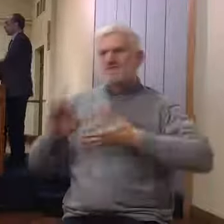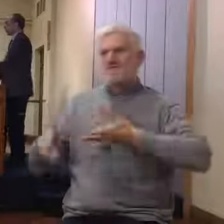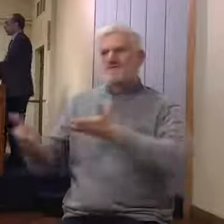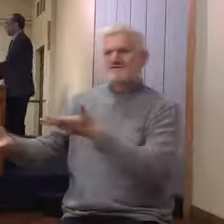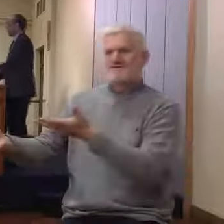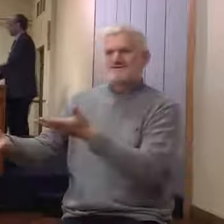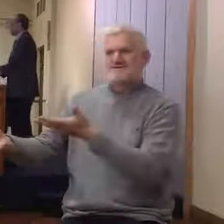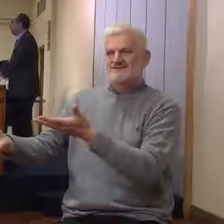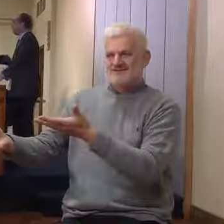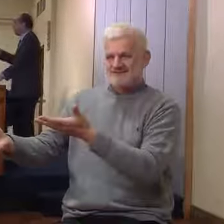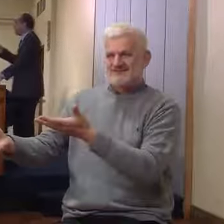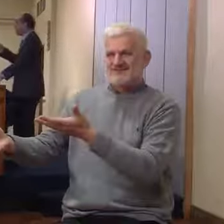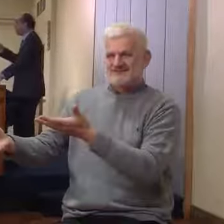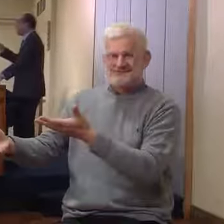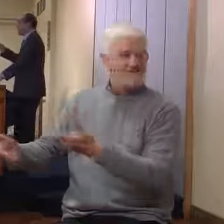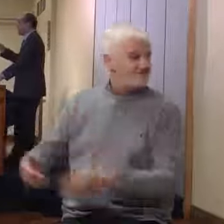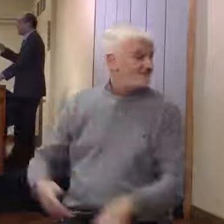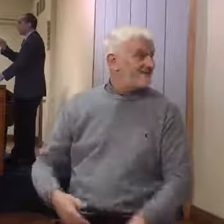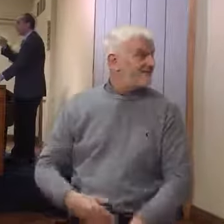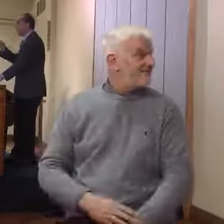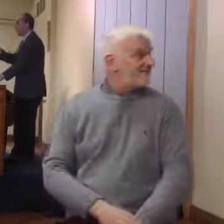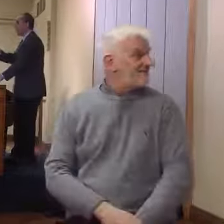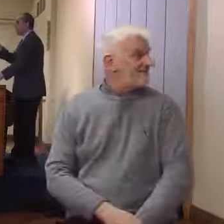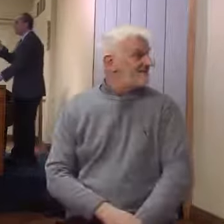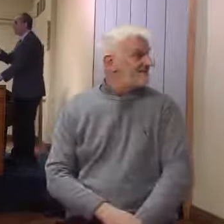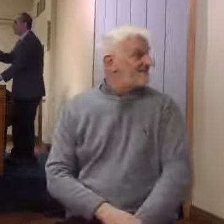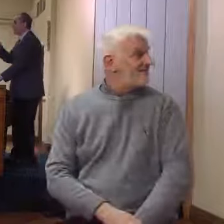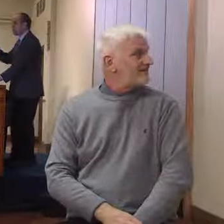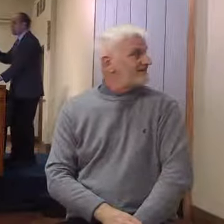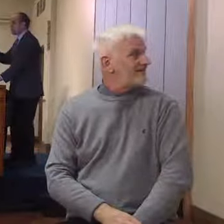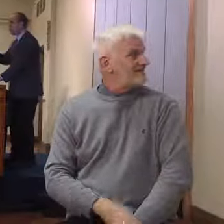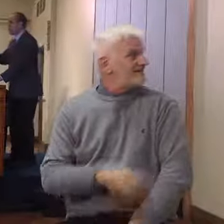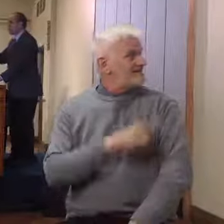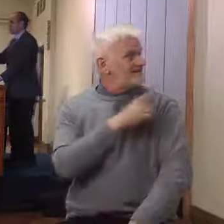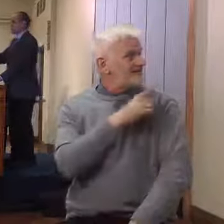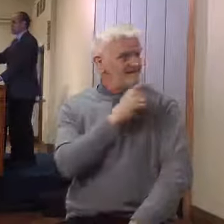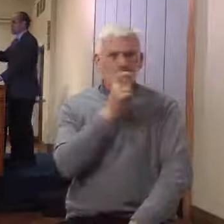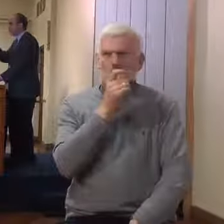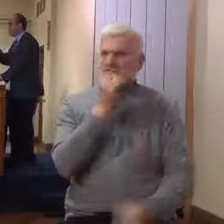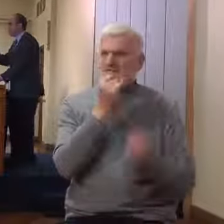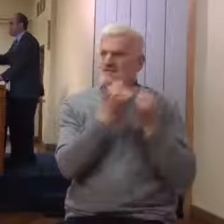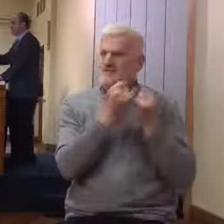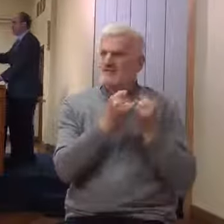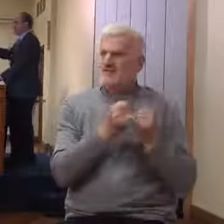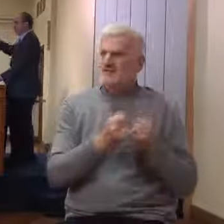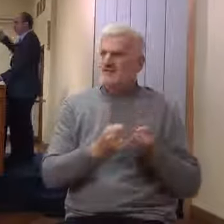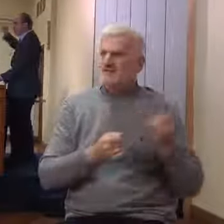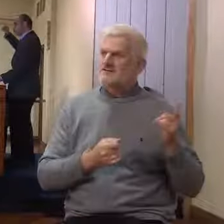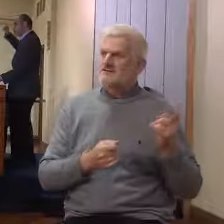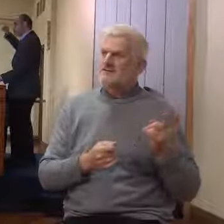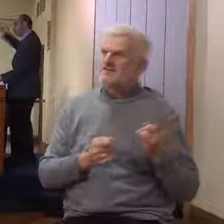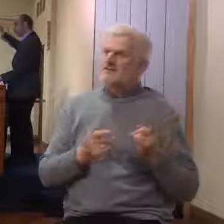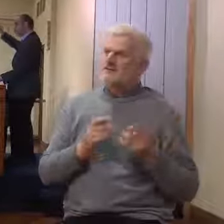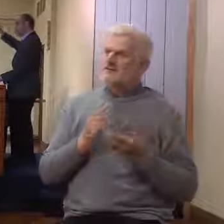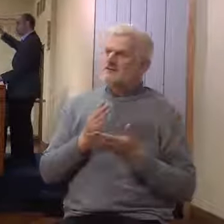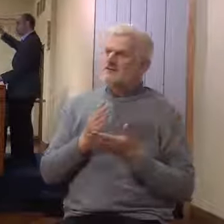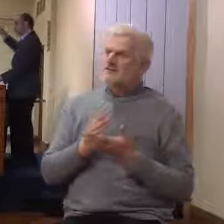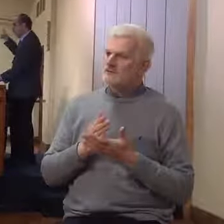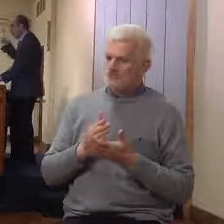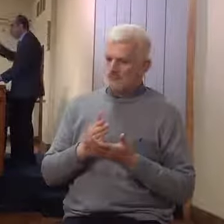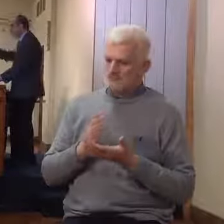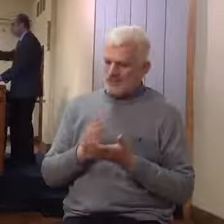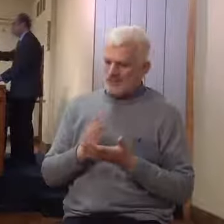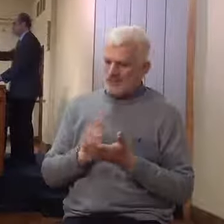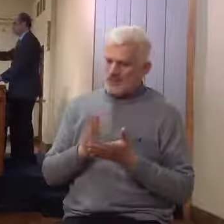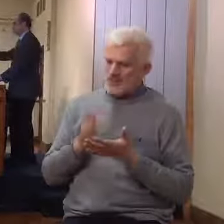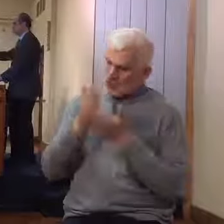of the believer. And many times you will find it's all about obedience. Being obedient to the Lord,